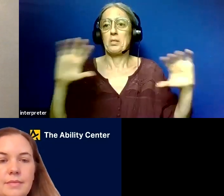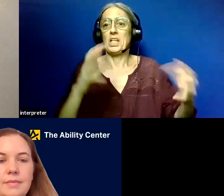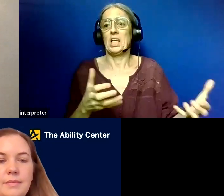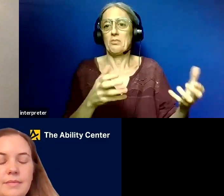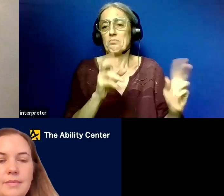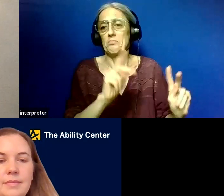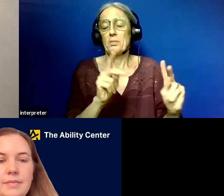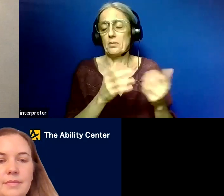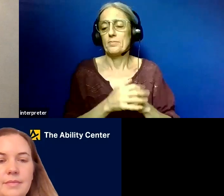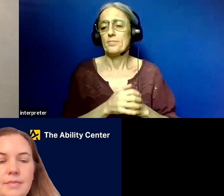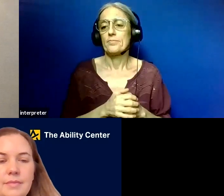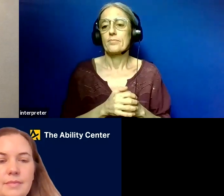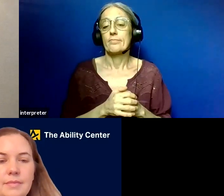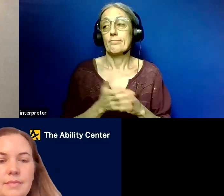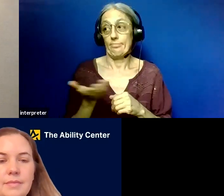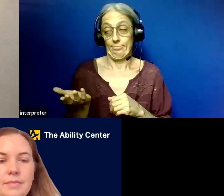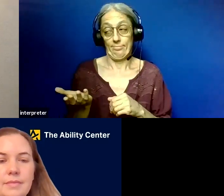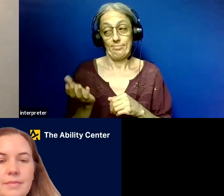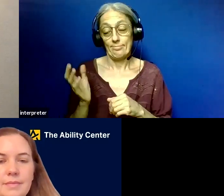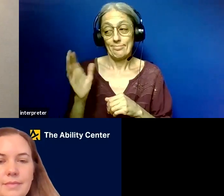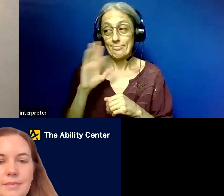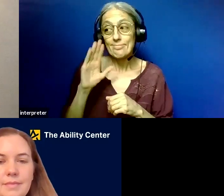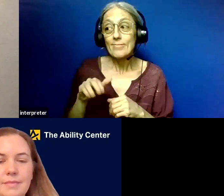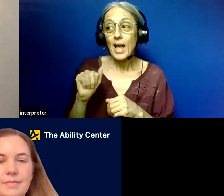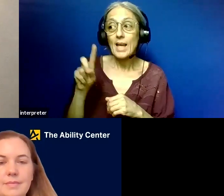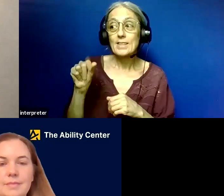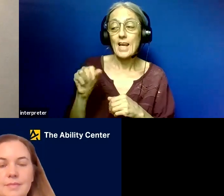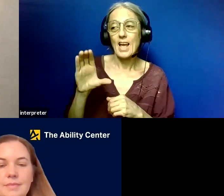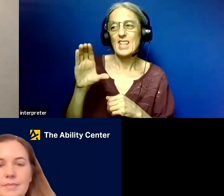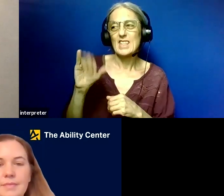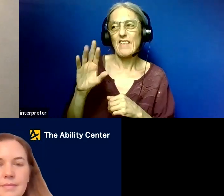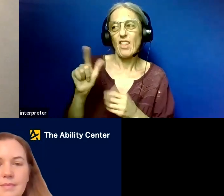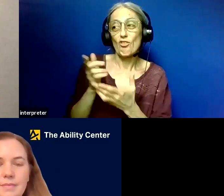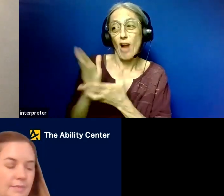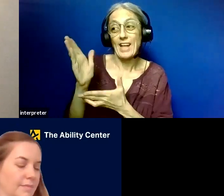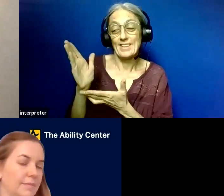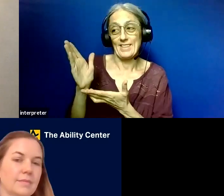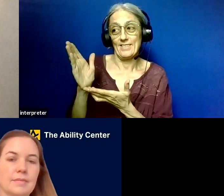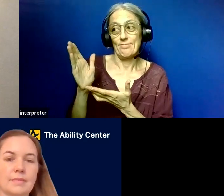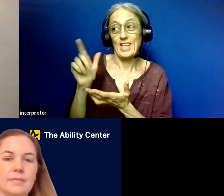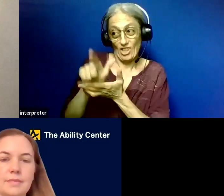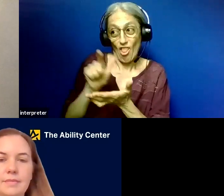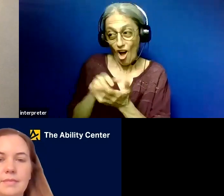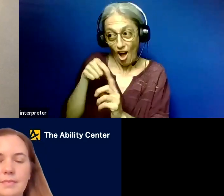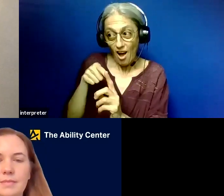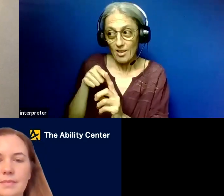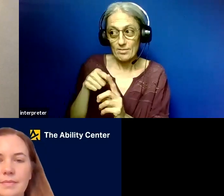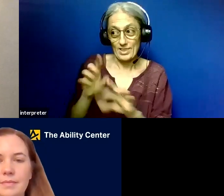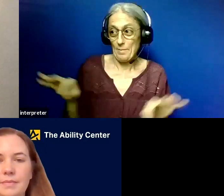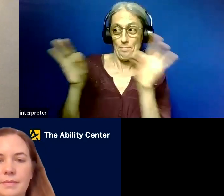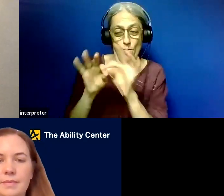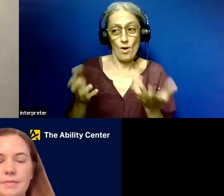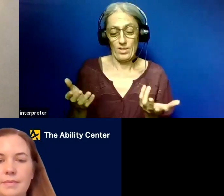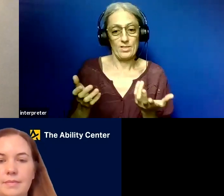say, the ADA is civil rights law. It's important. It's about people being treated equally, and it